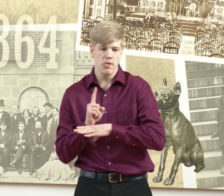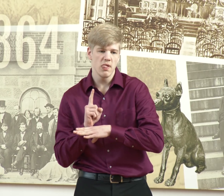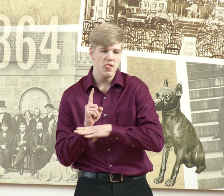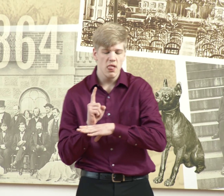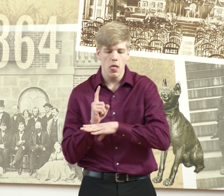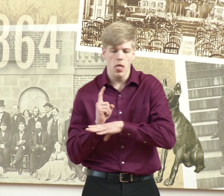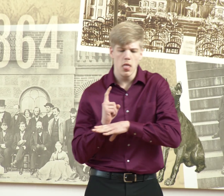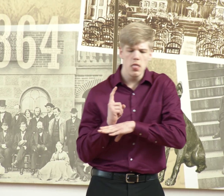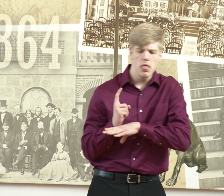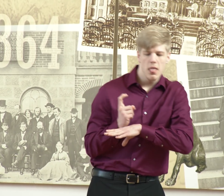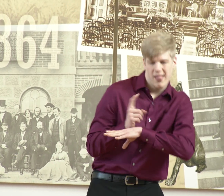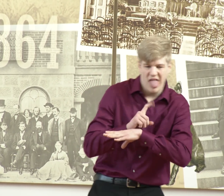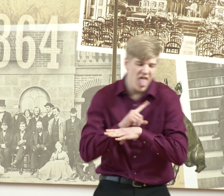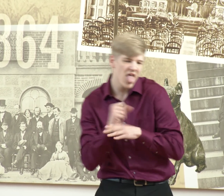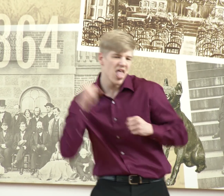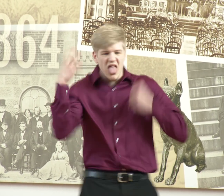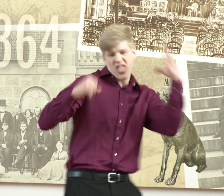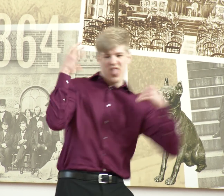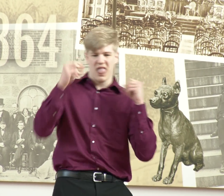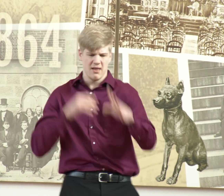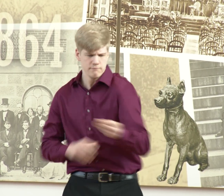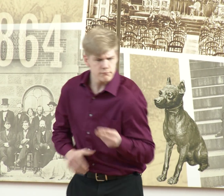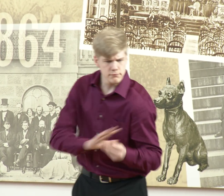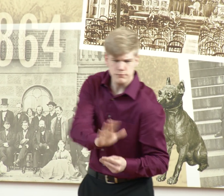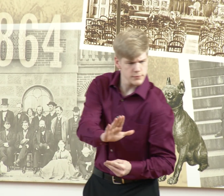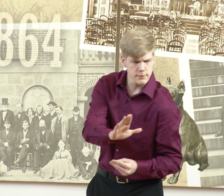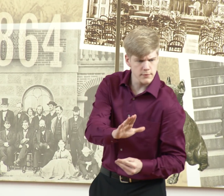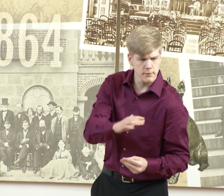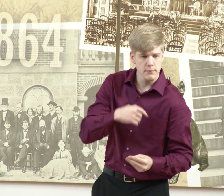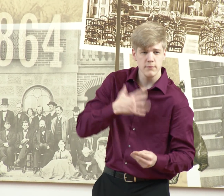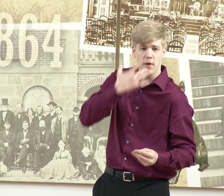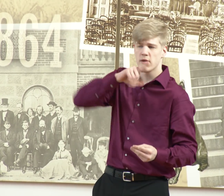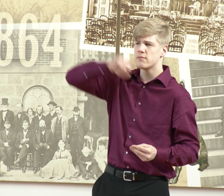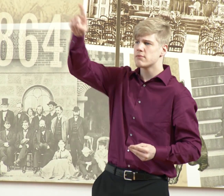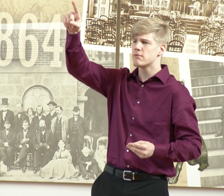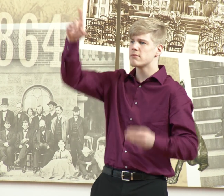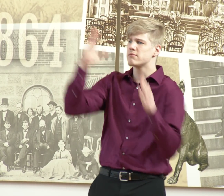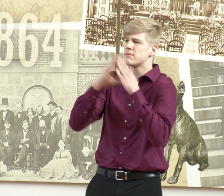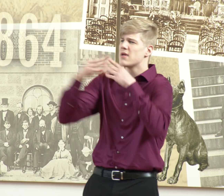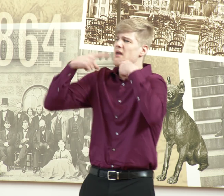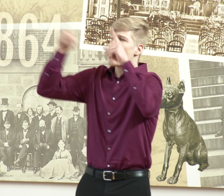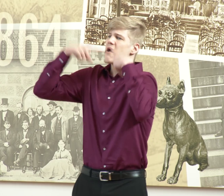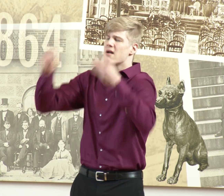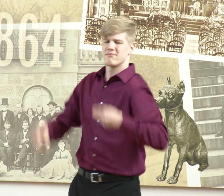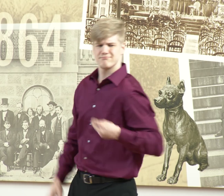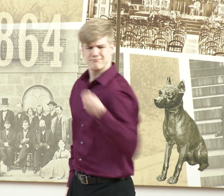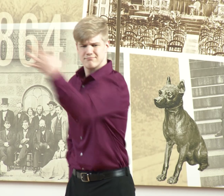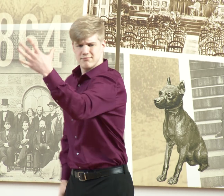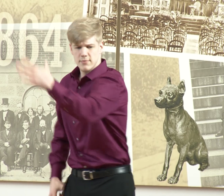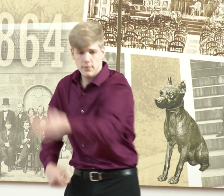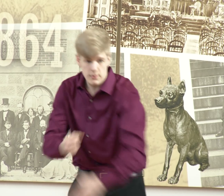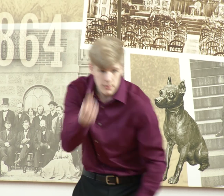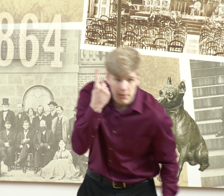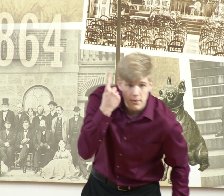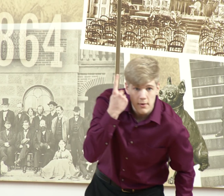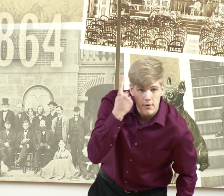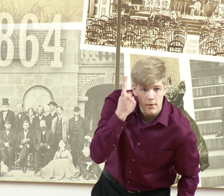tongue. But if you mouth it, as many of our players do, I had as lived the town crier spoke